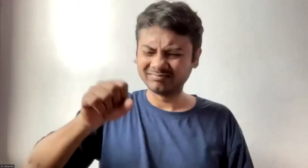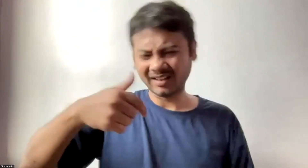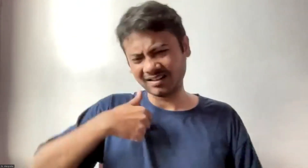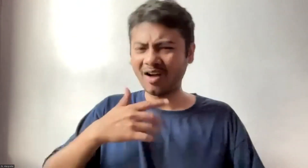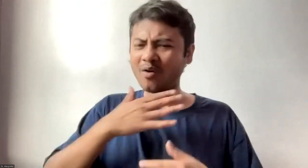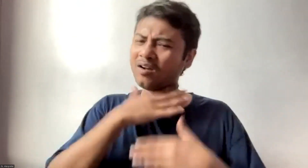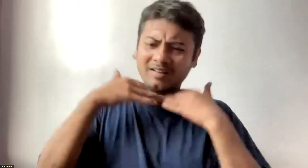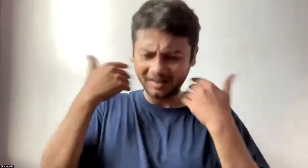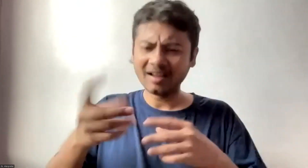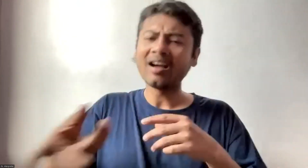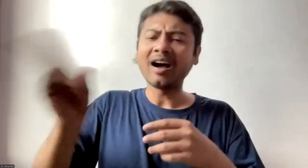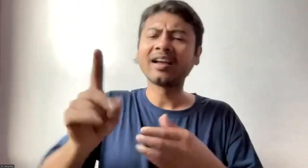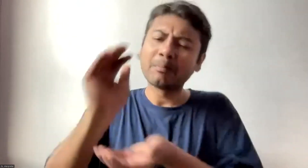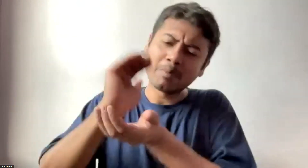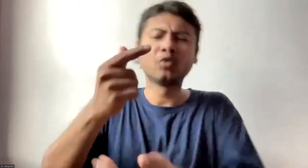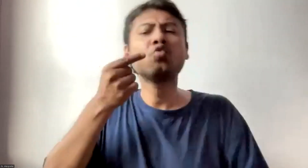have a guarantee?